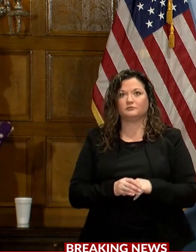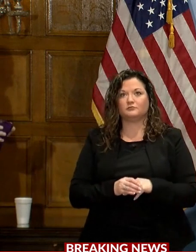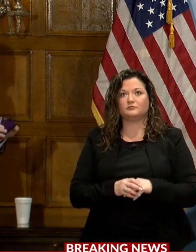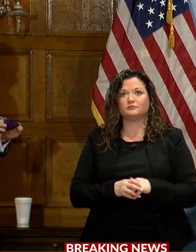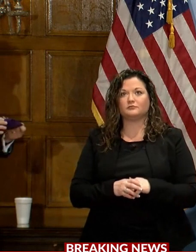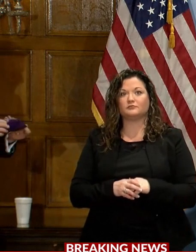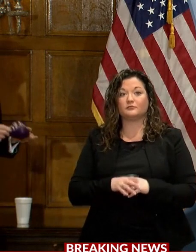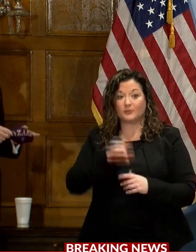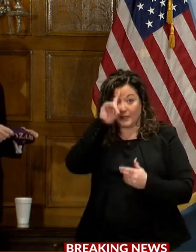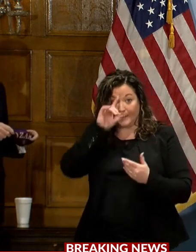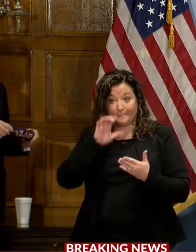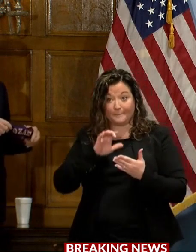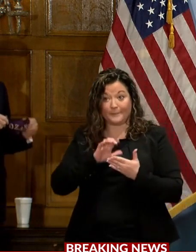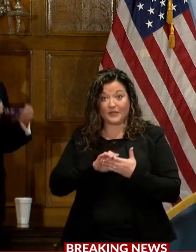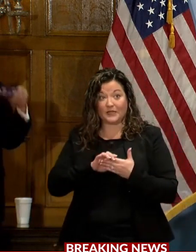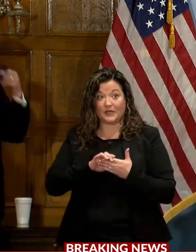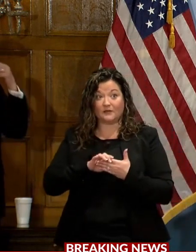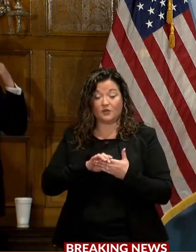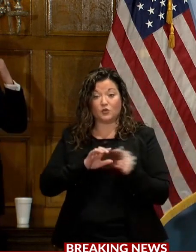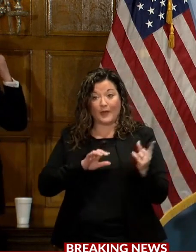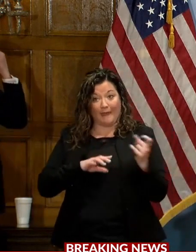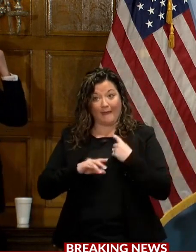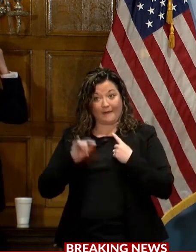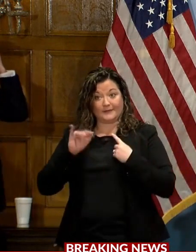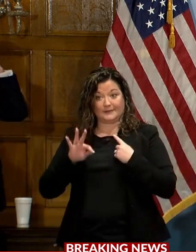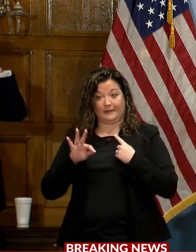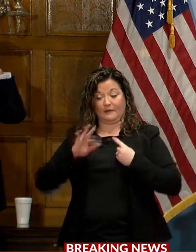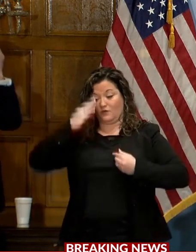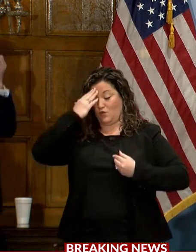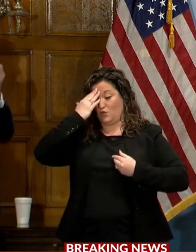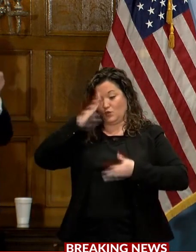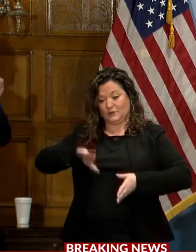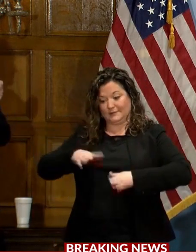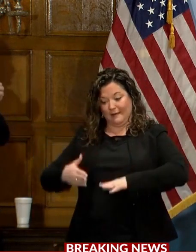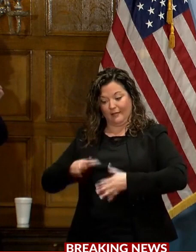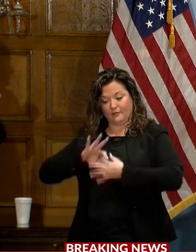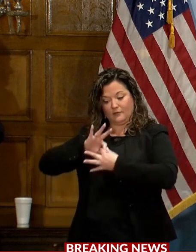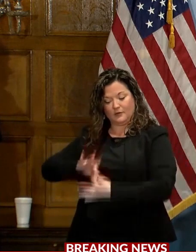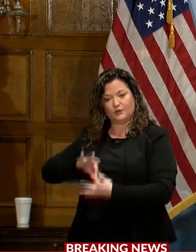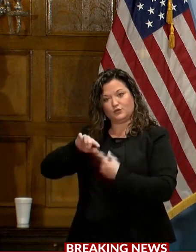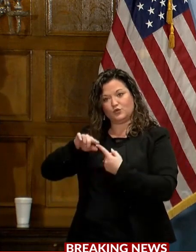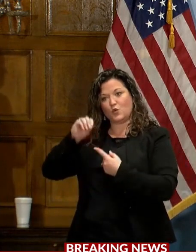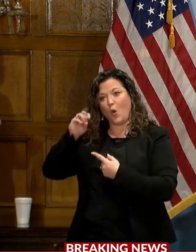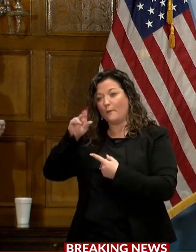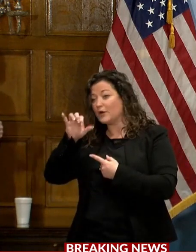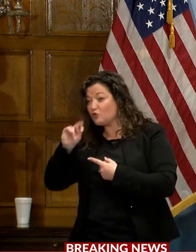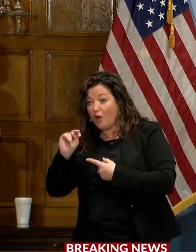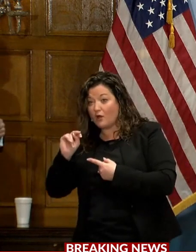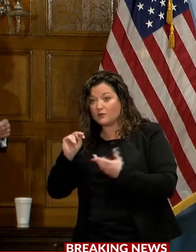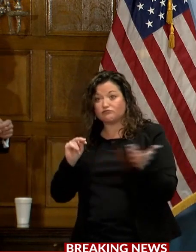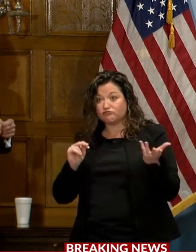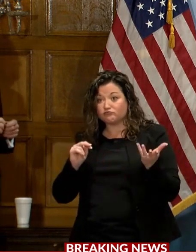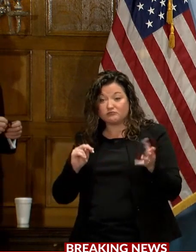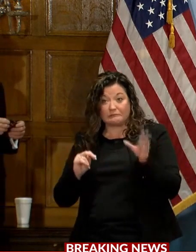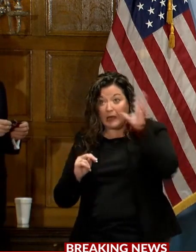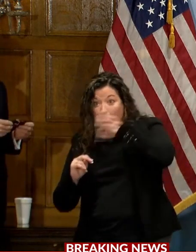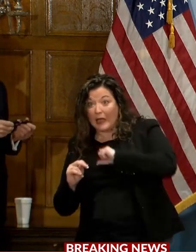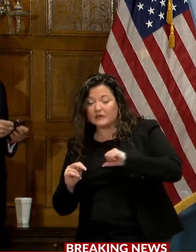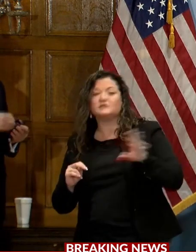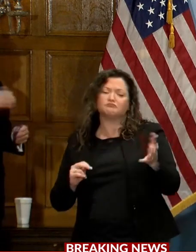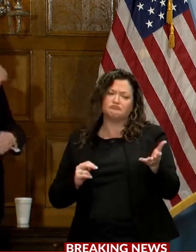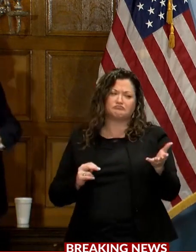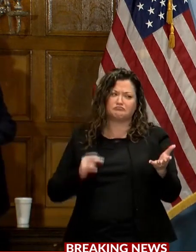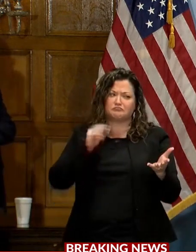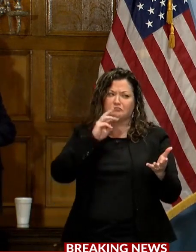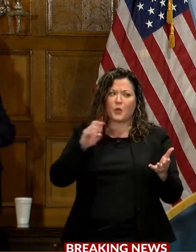I believe you also asked about whether we knew whether the deaths were due to Omicron or not. Well, yeah,